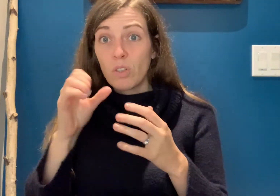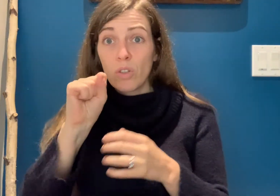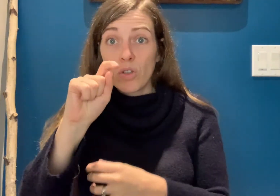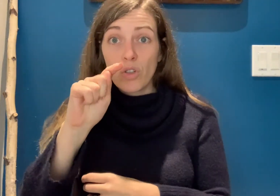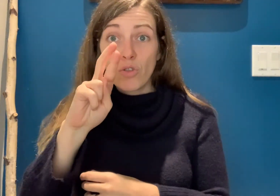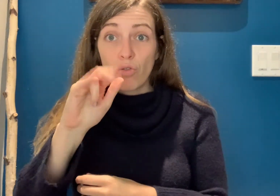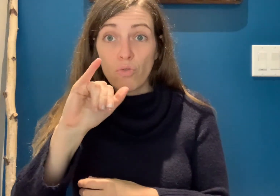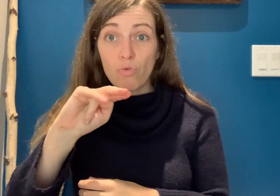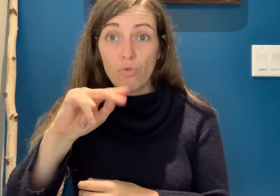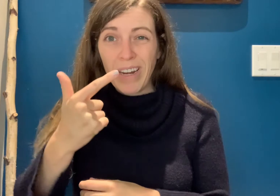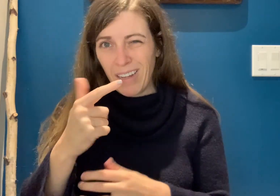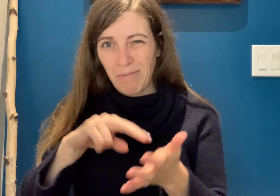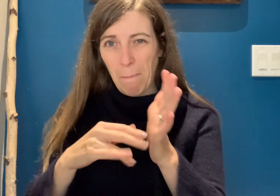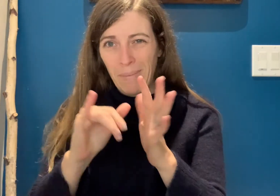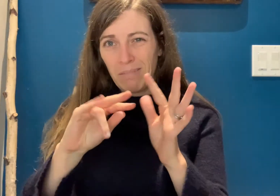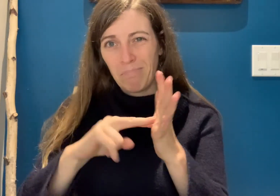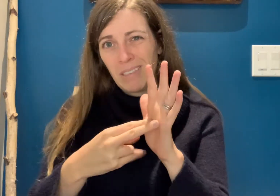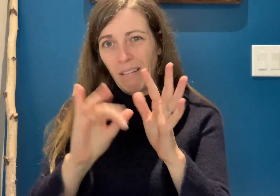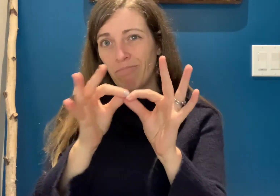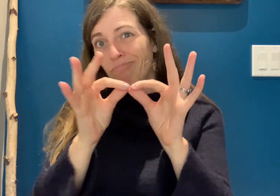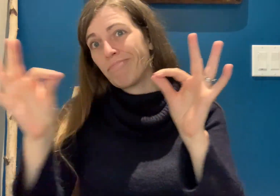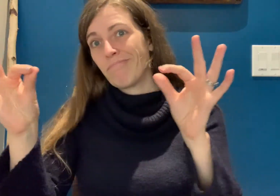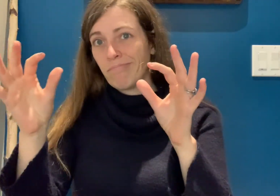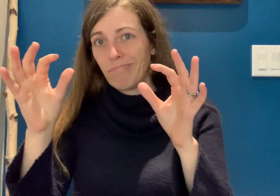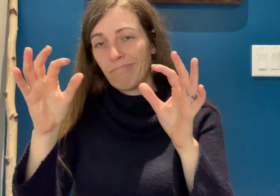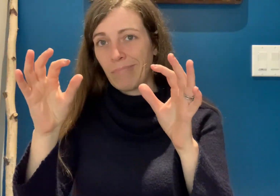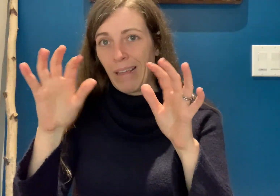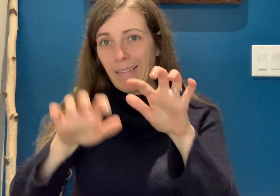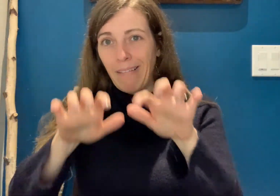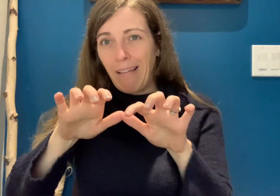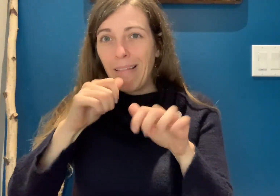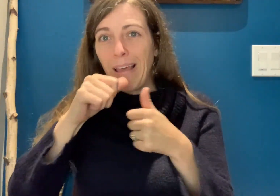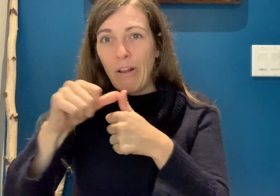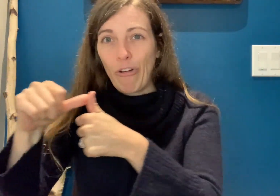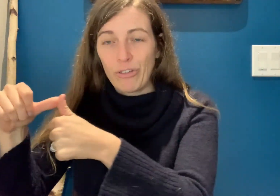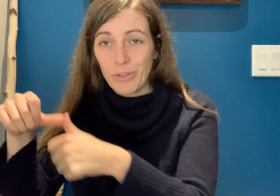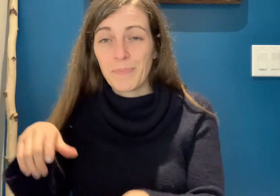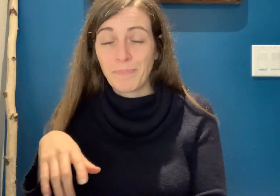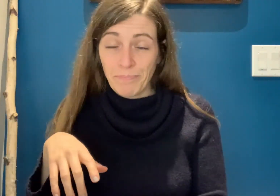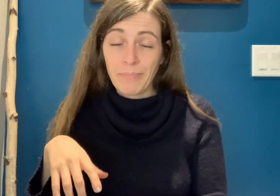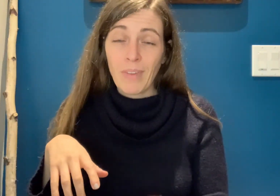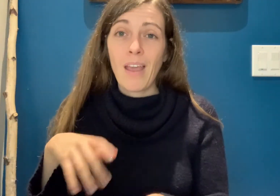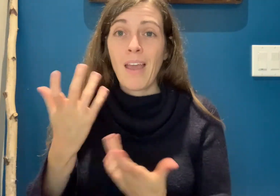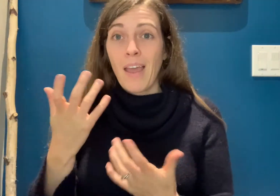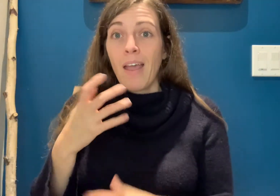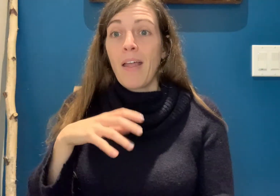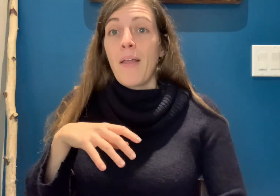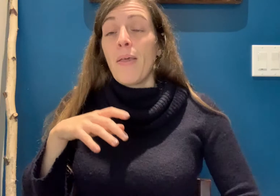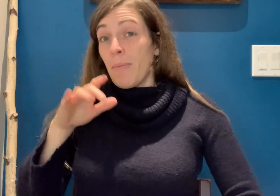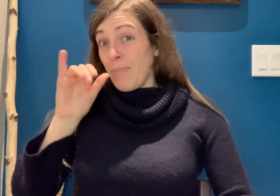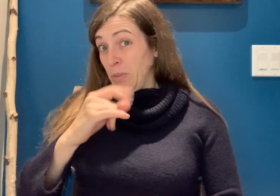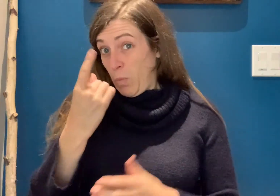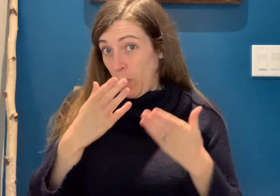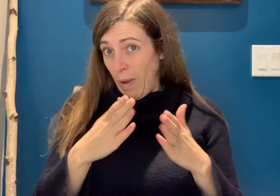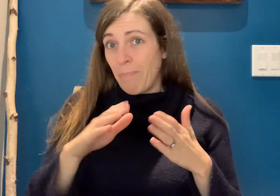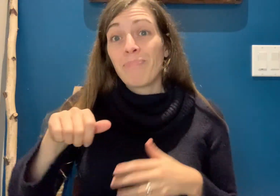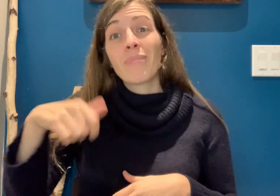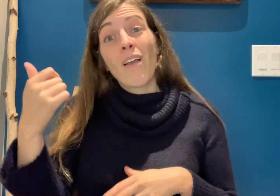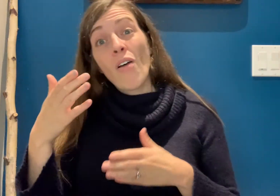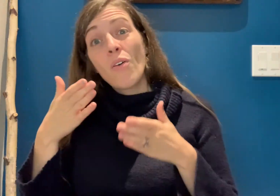name there. And you'll say what type of data it is. So it could be one of the ones that we've seen. It could be another one. It could be something like a string,